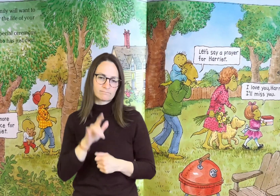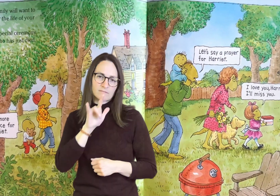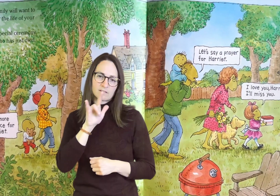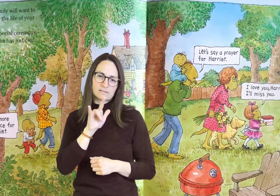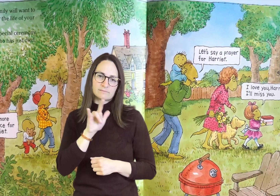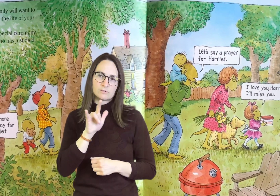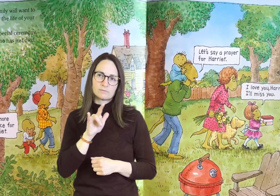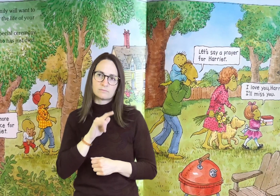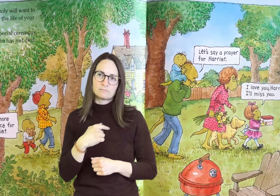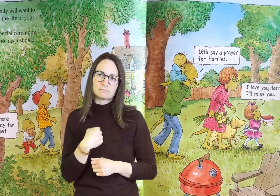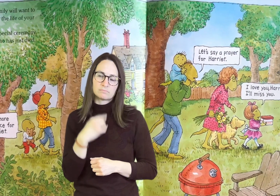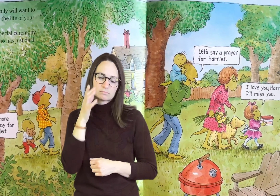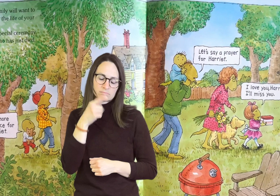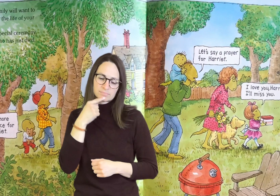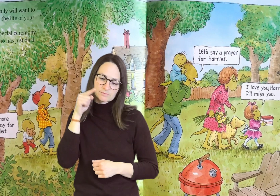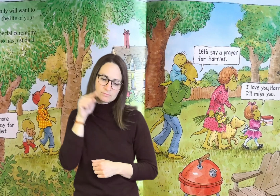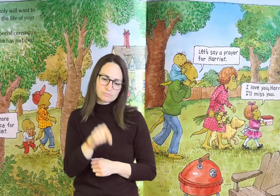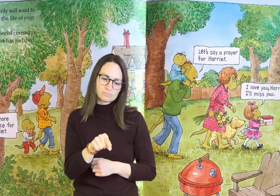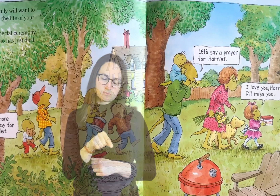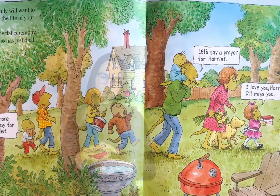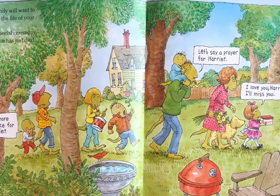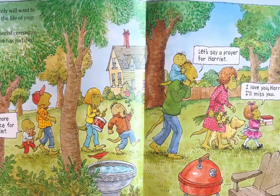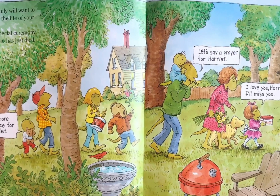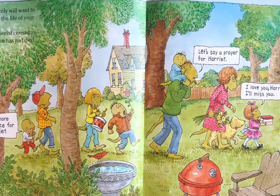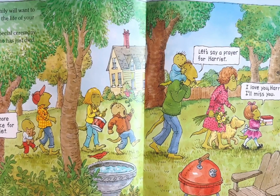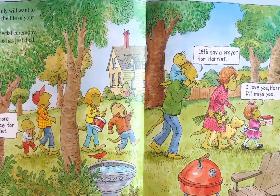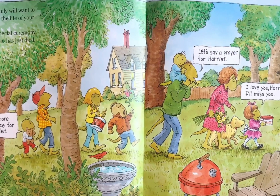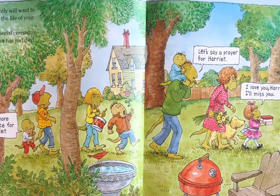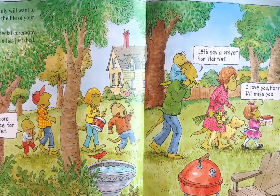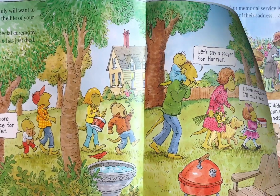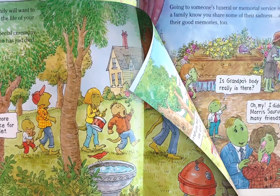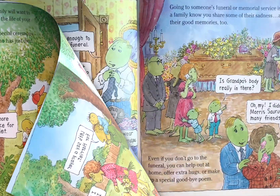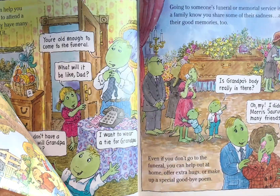I love you, Harriet. I'll miss you.